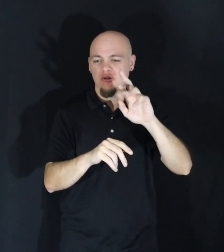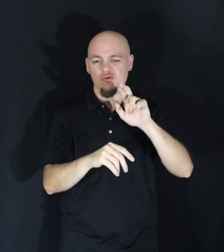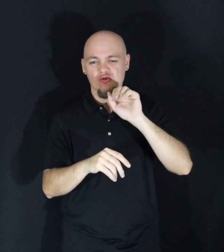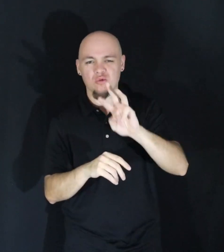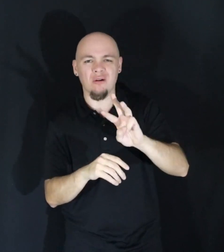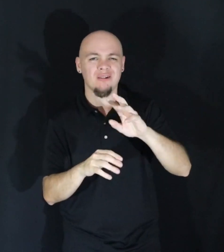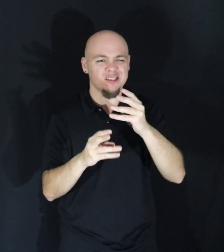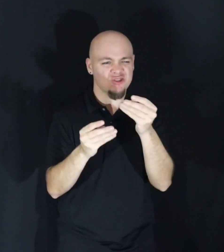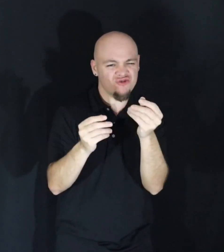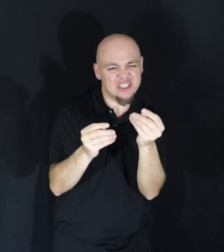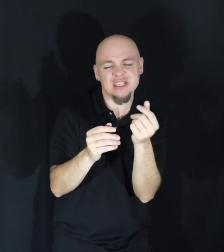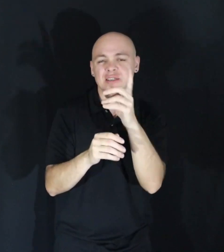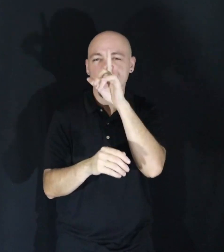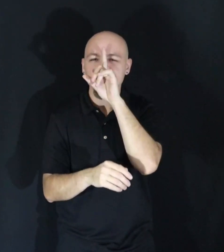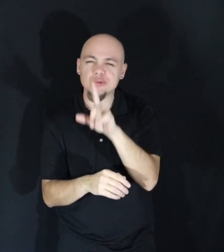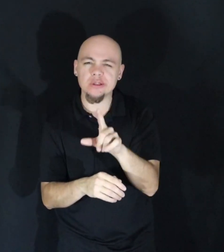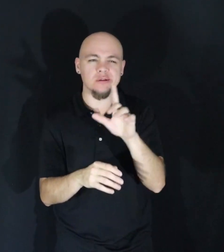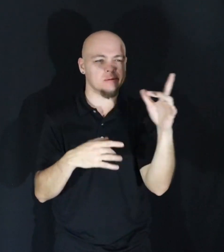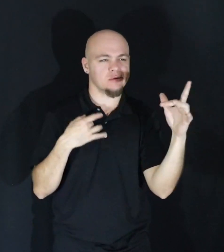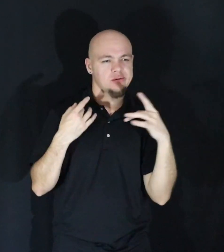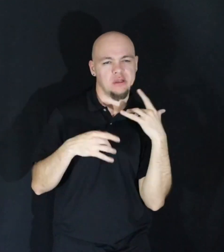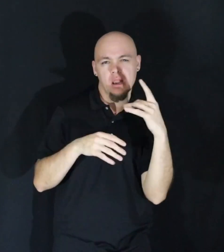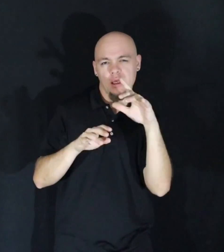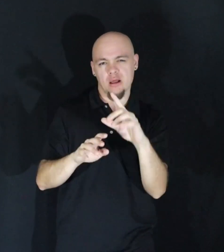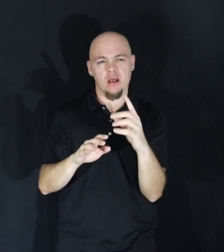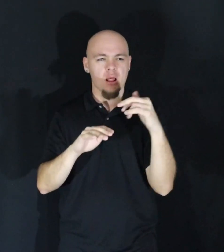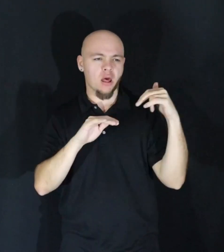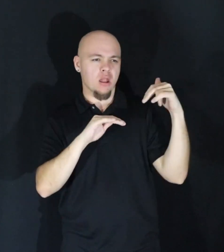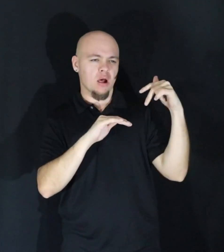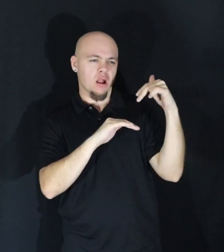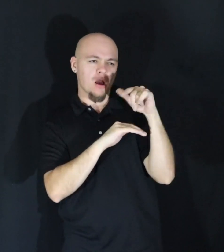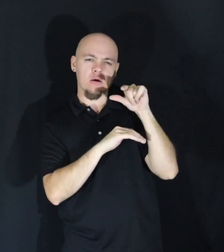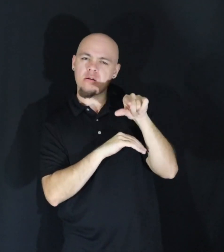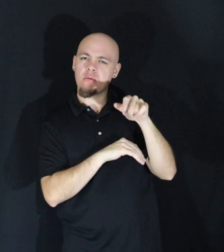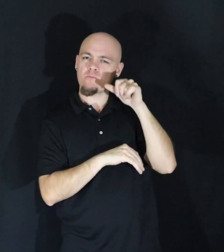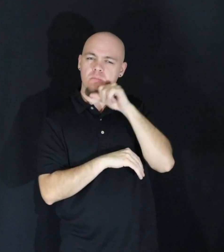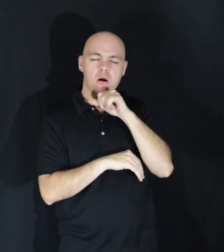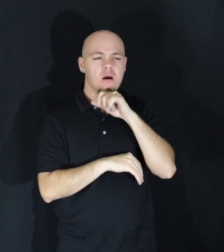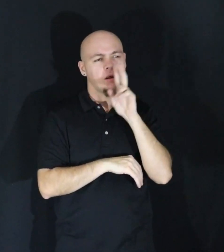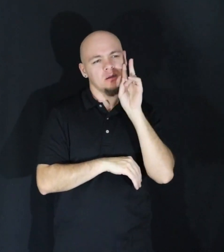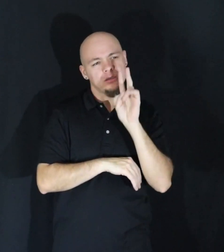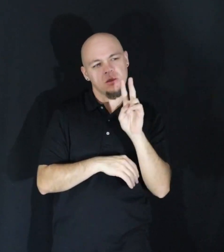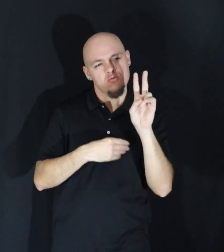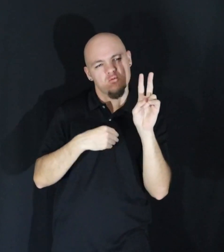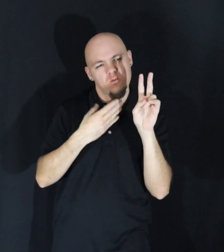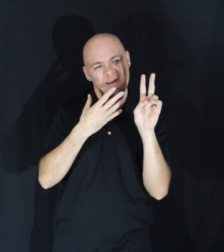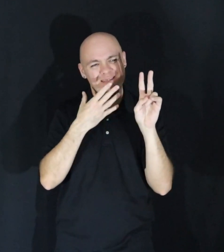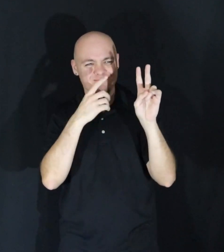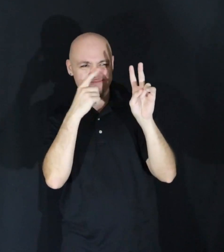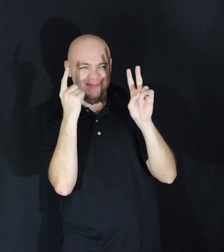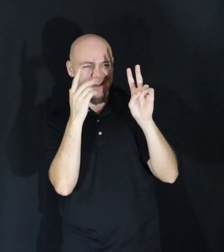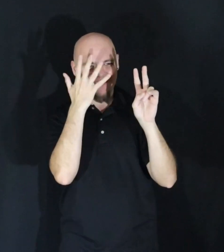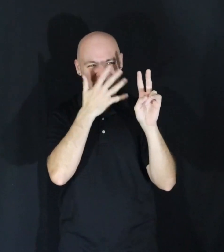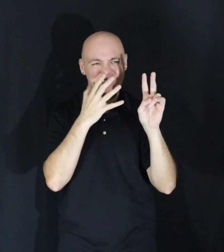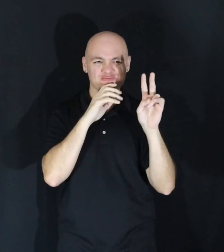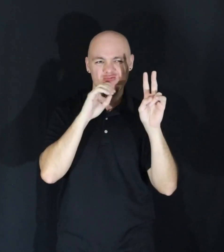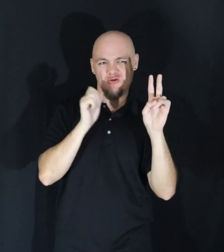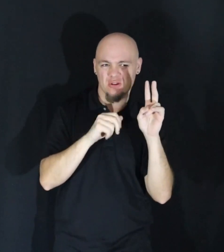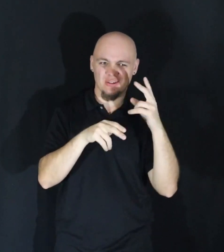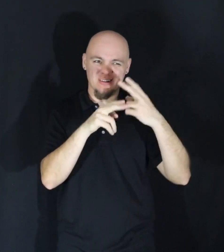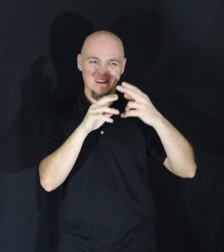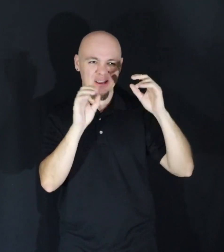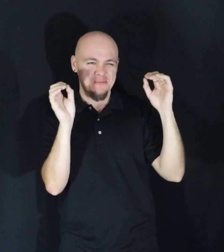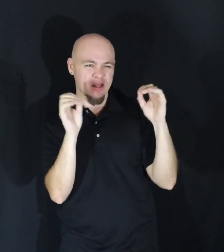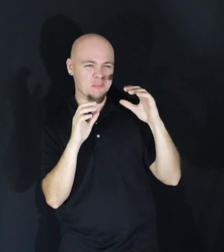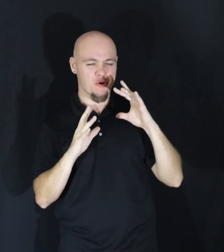was gritty, it was real, it was exciting. See, I'd walk past that bar, and I'd see the white and the black faces, now older, still nameless, still